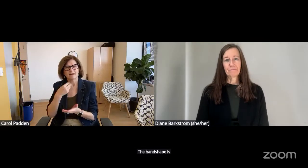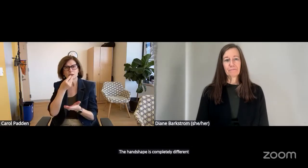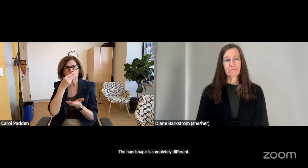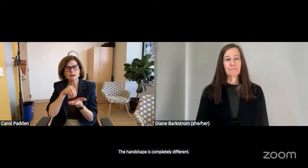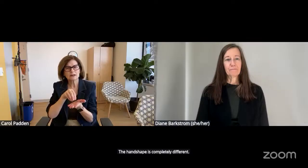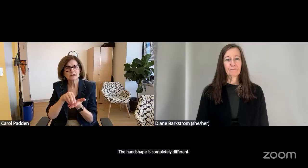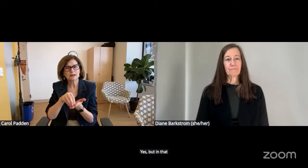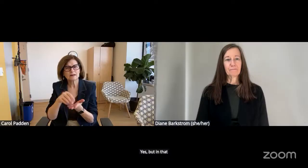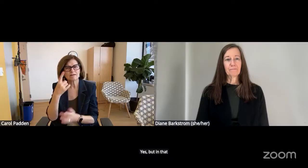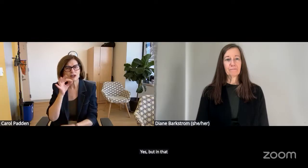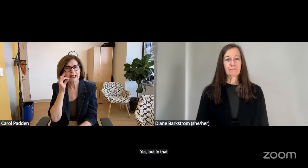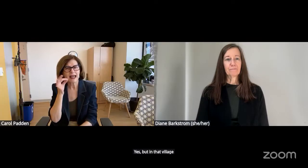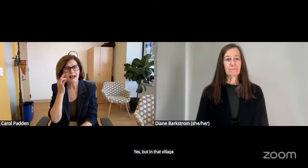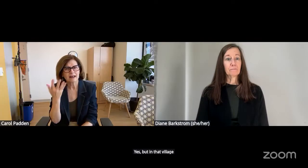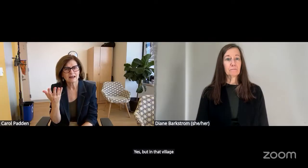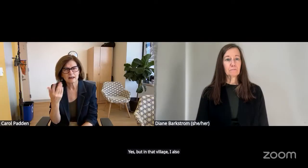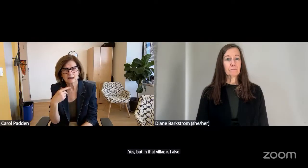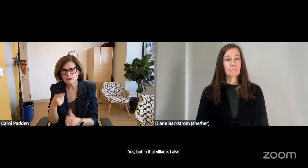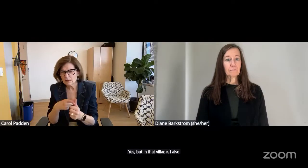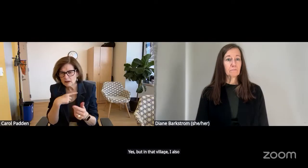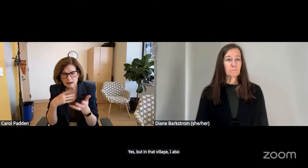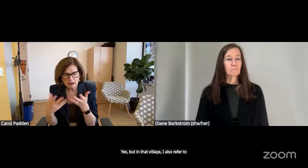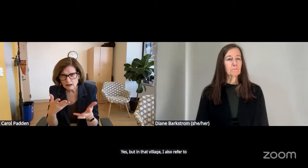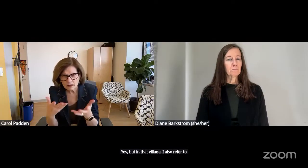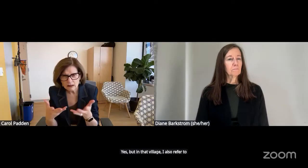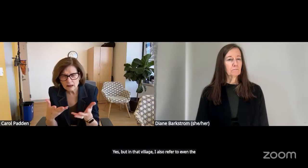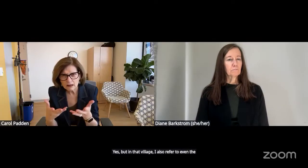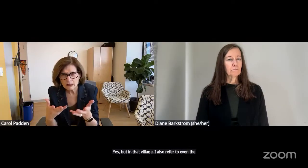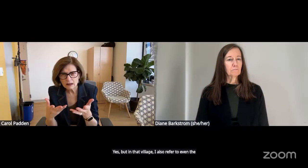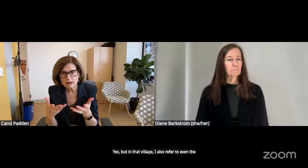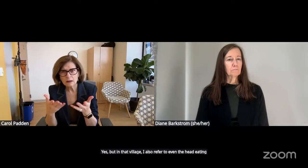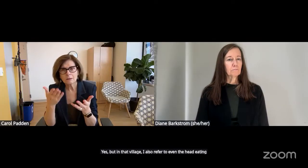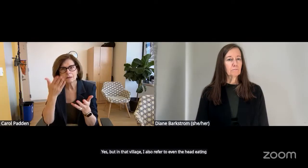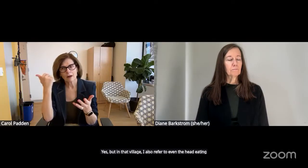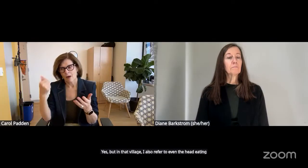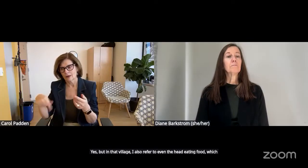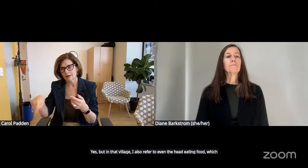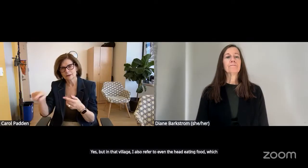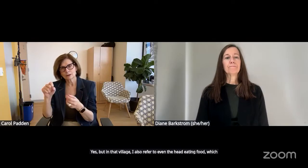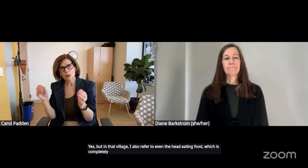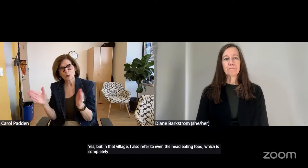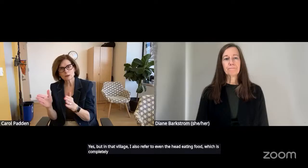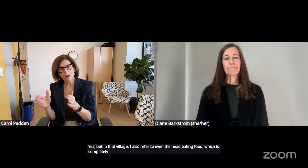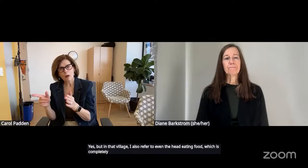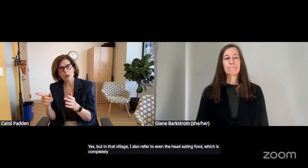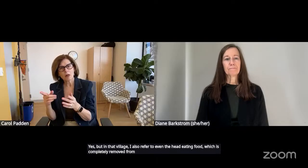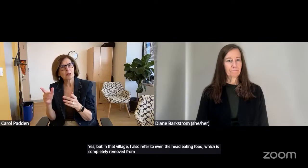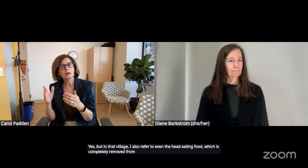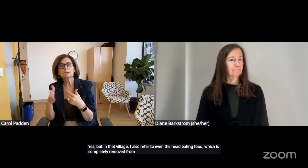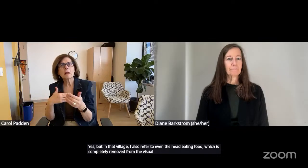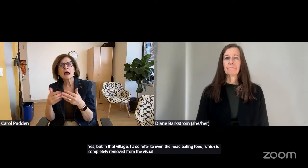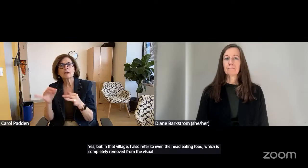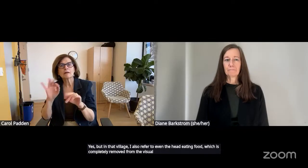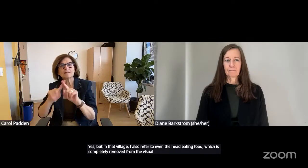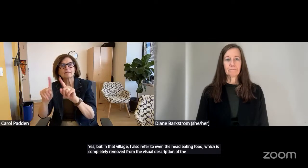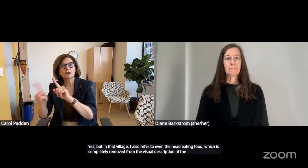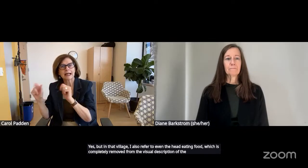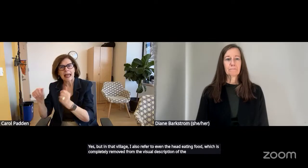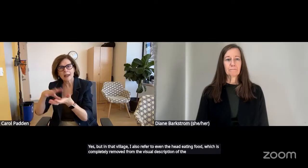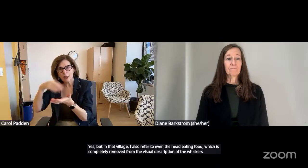that village, I also refer to even the head eating food, which is completely removed from the visual description of the whiskers.